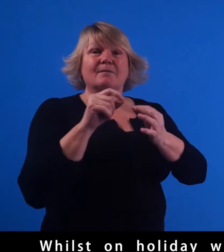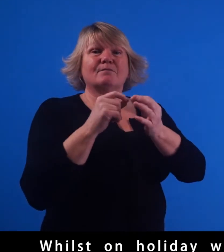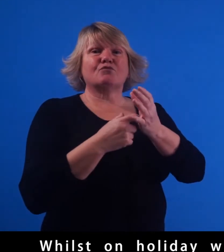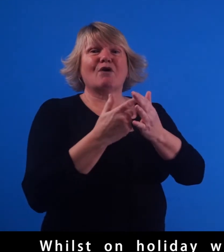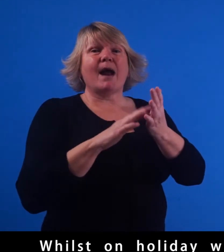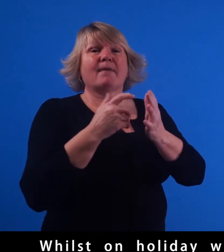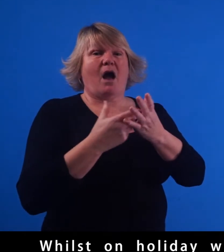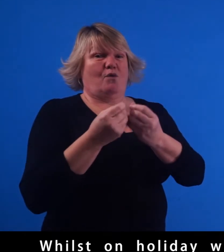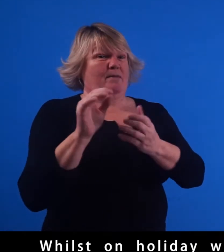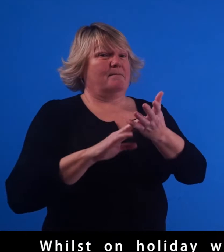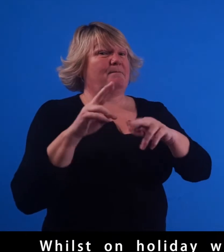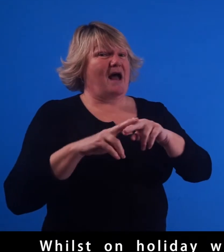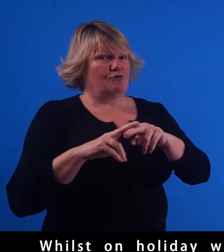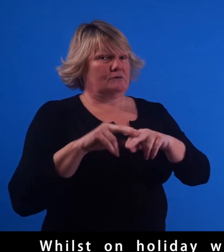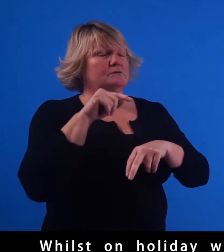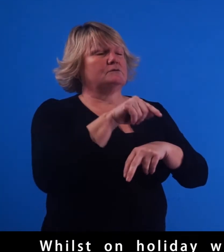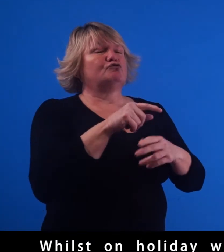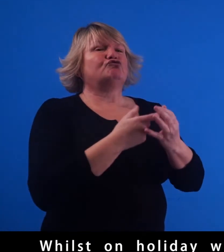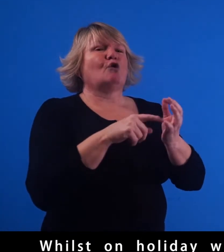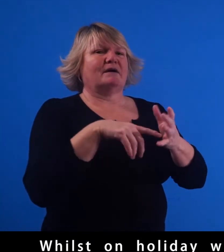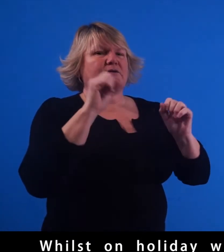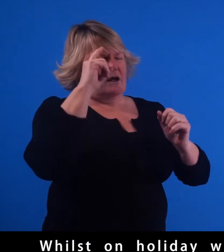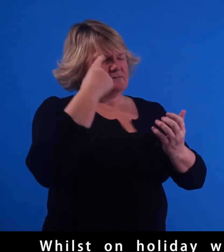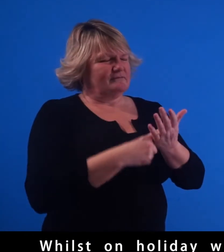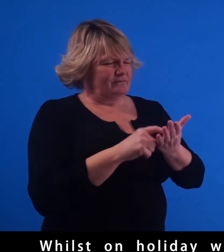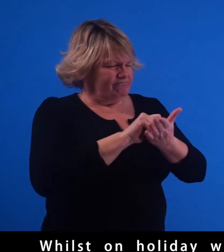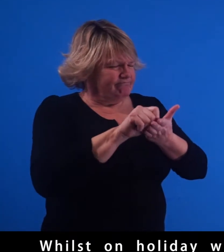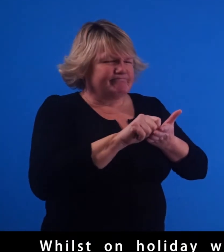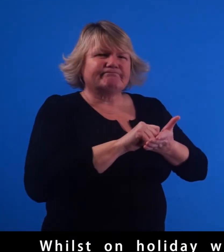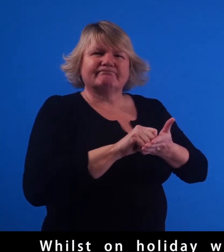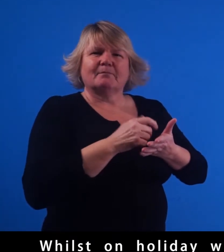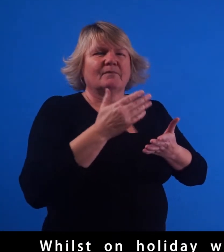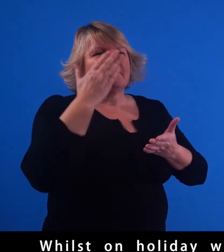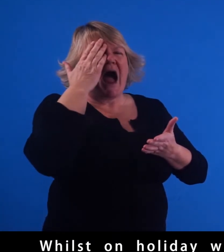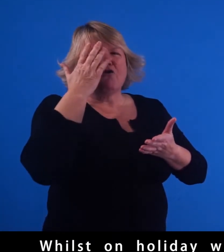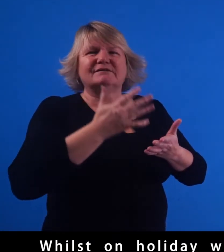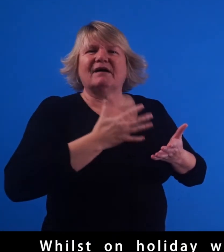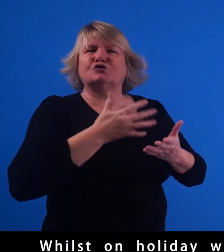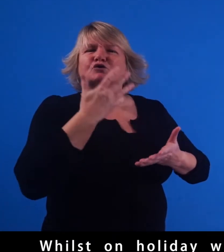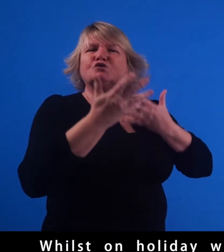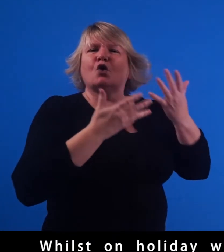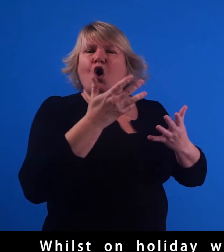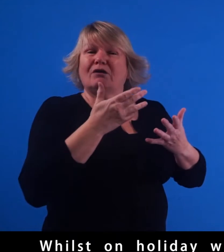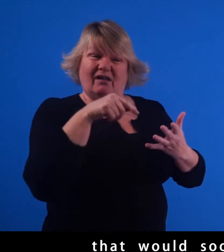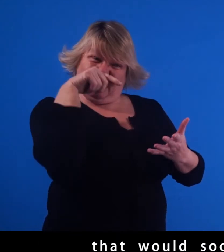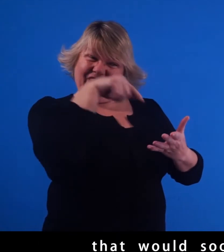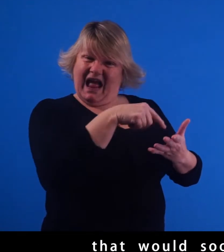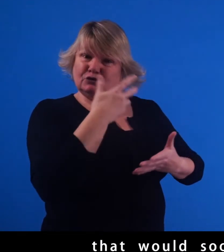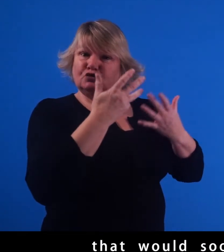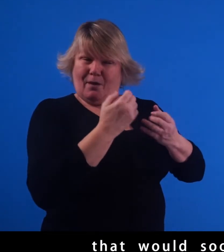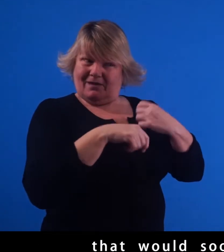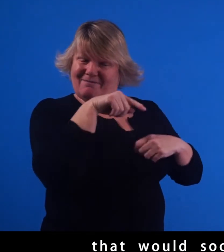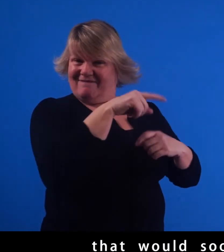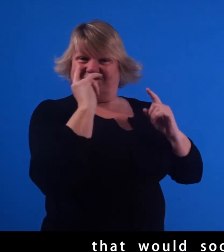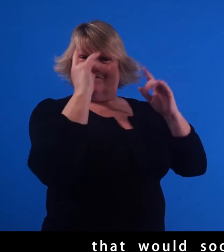Whilst on holiday with his parents in Braemar, Robert began work on a pirate adventure story that